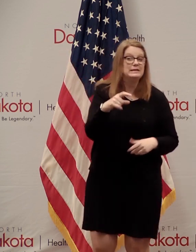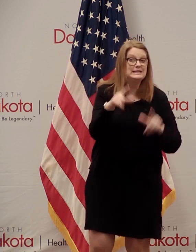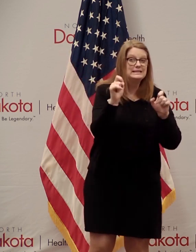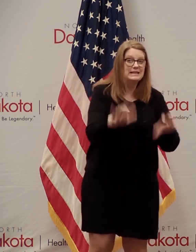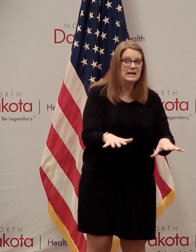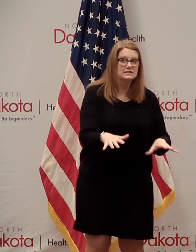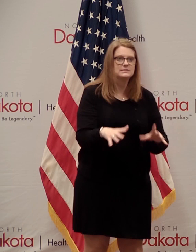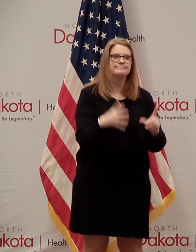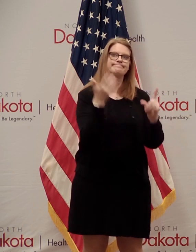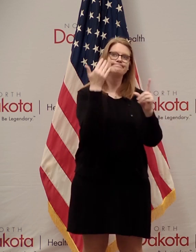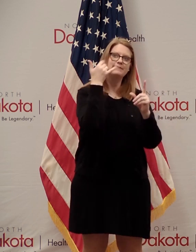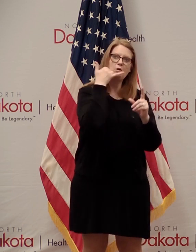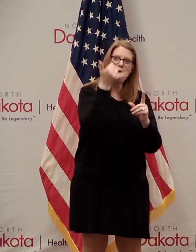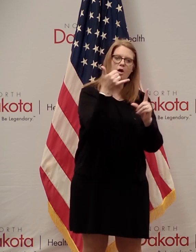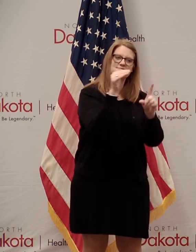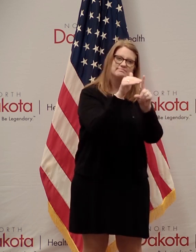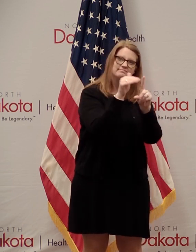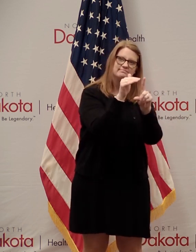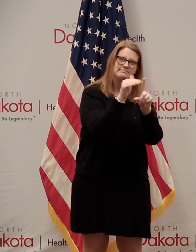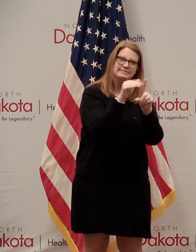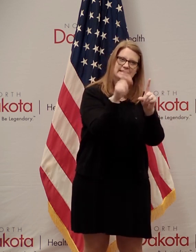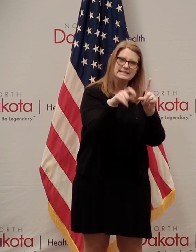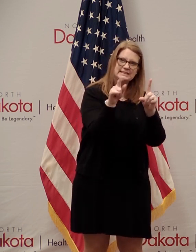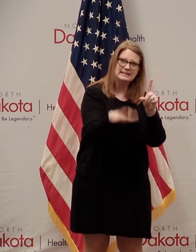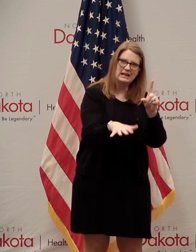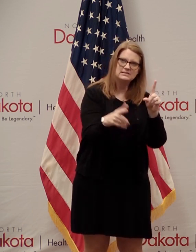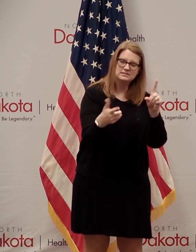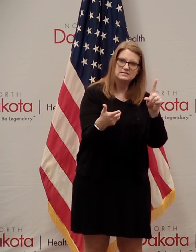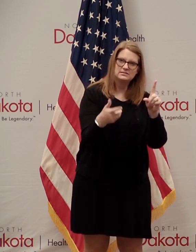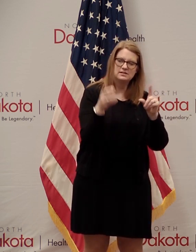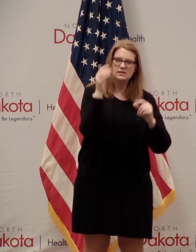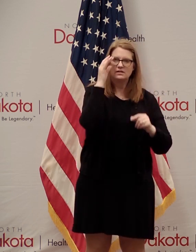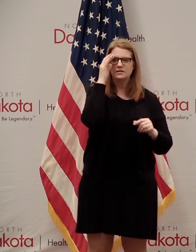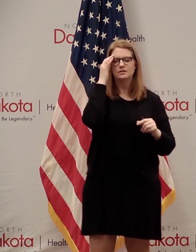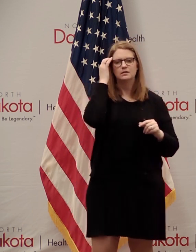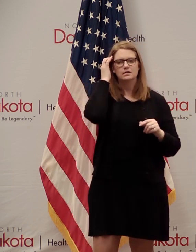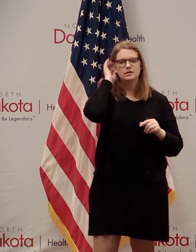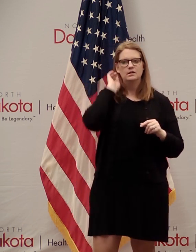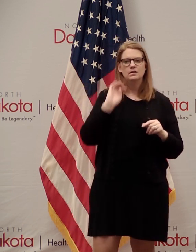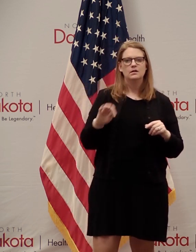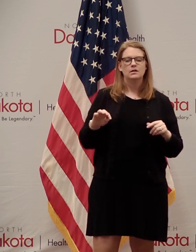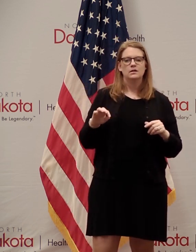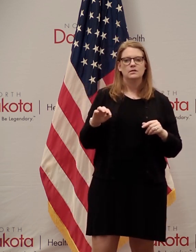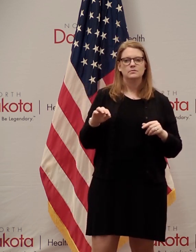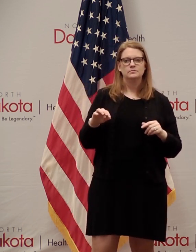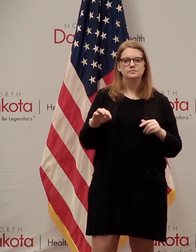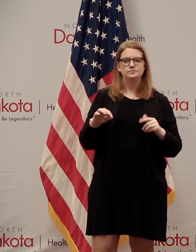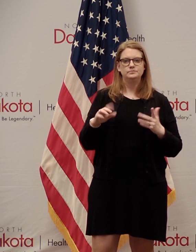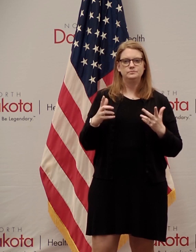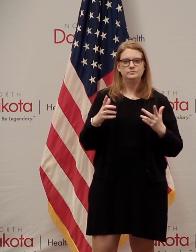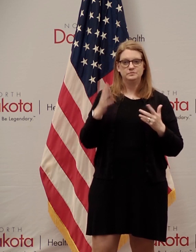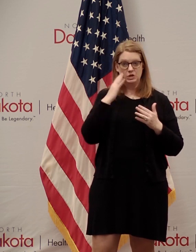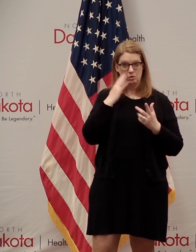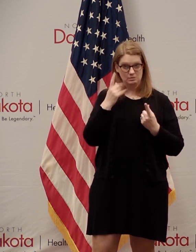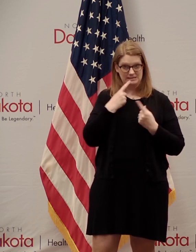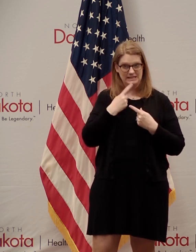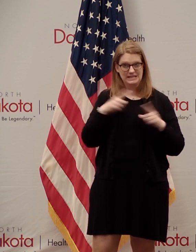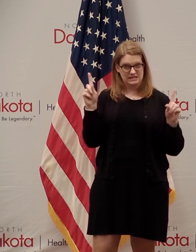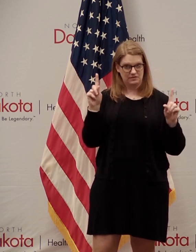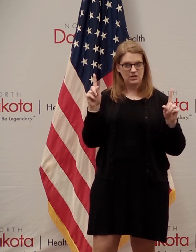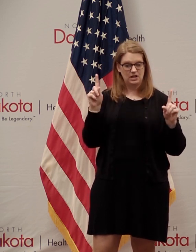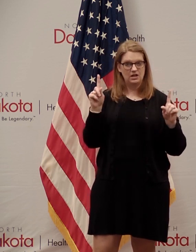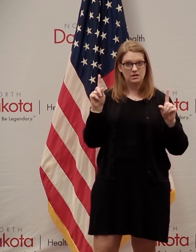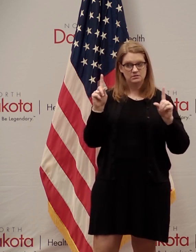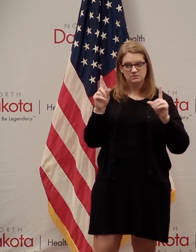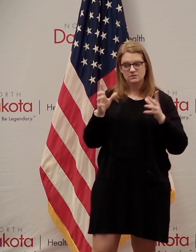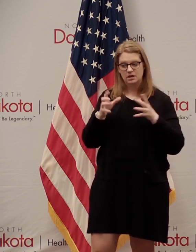for yourself until you get one. We're at the state gonna take the efforts that we have already deployed successfully in